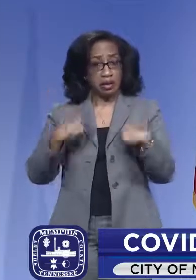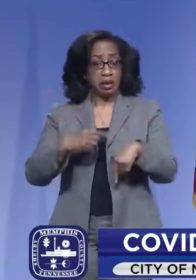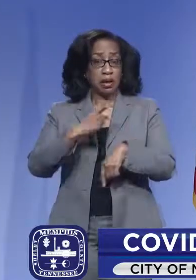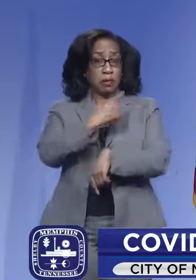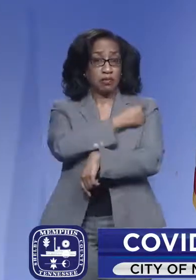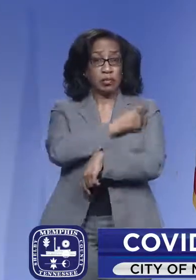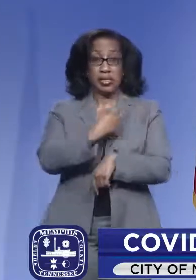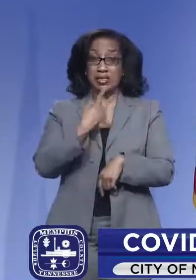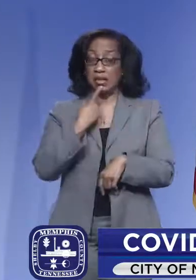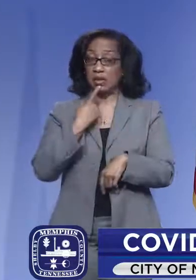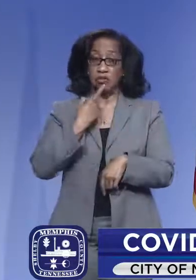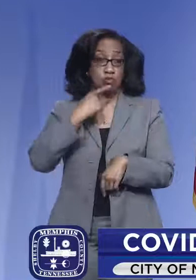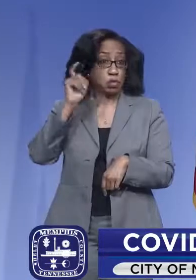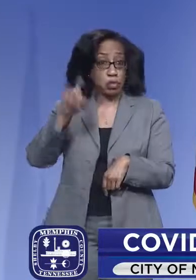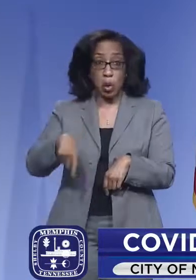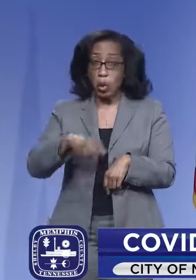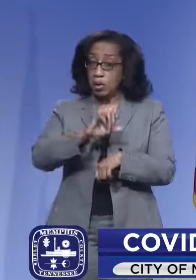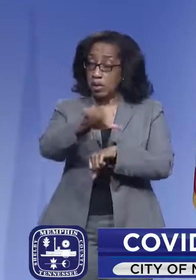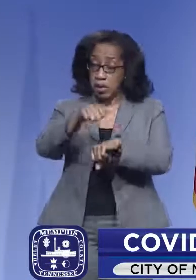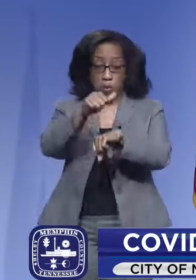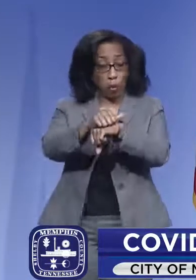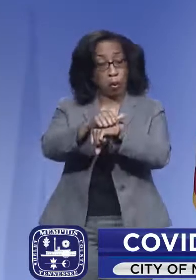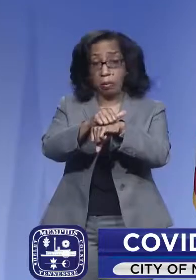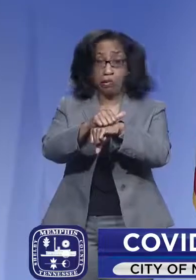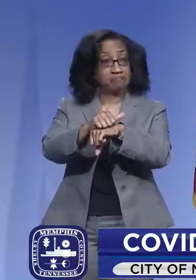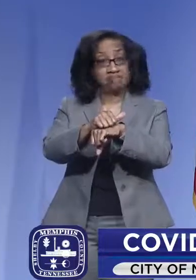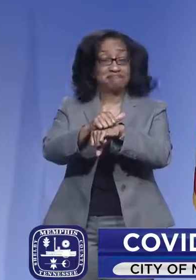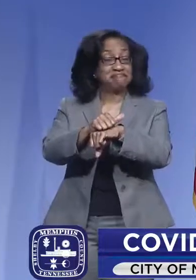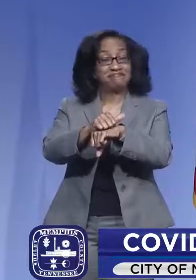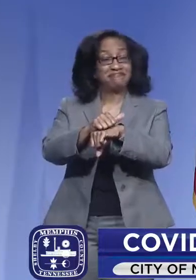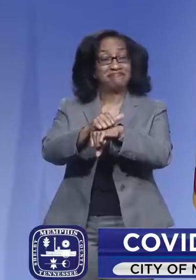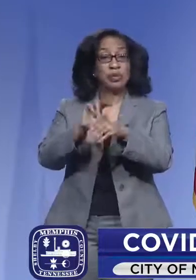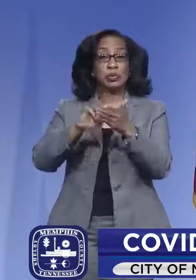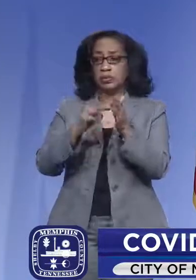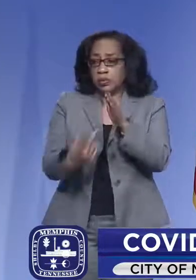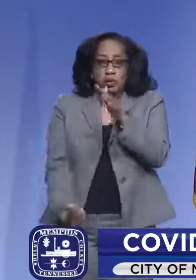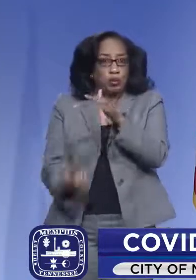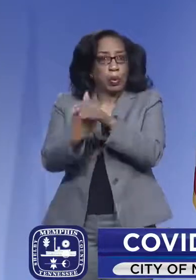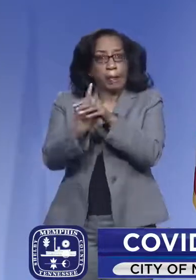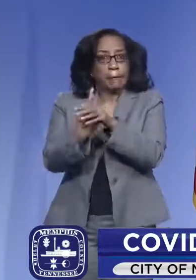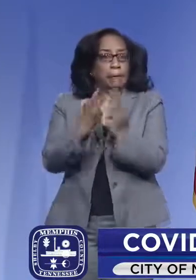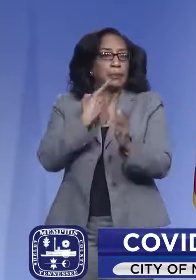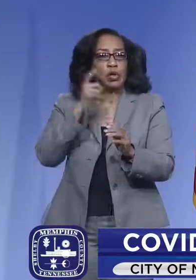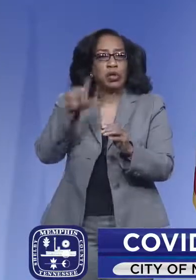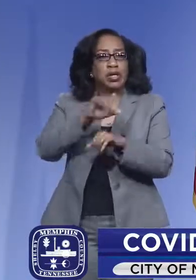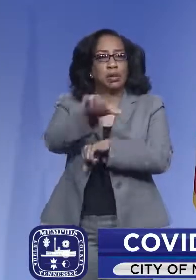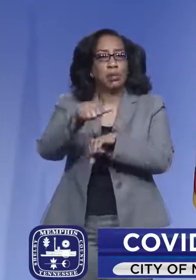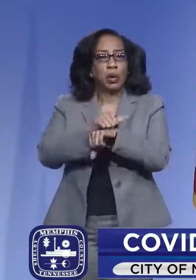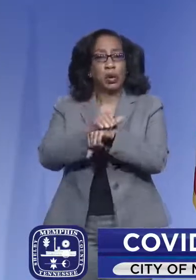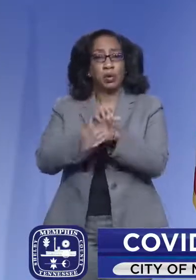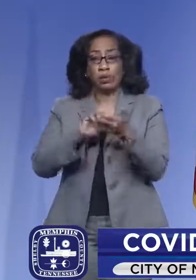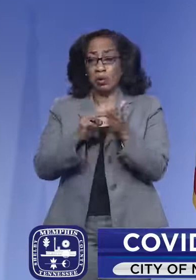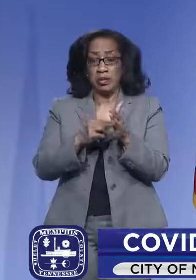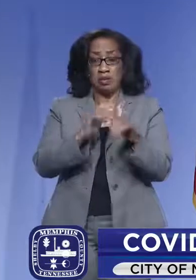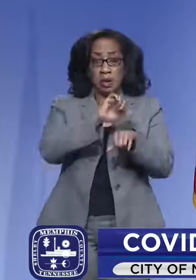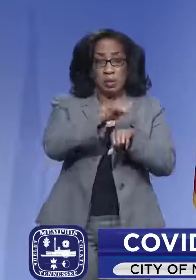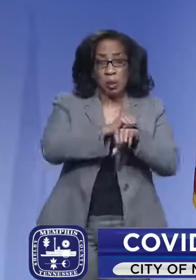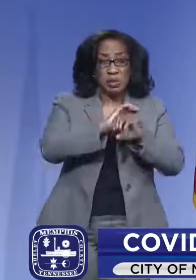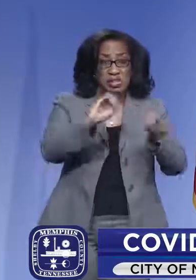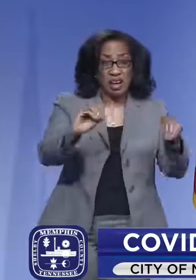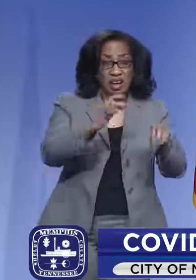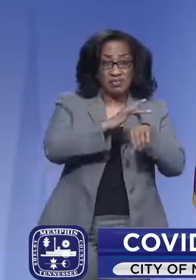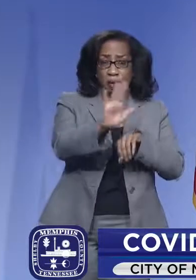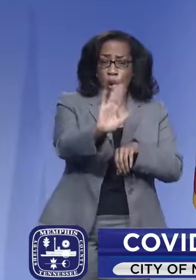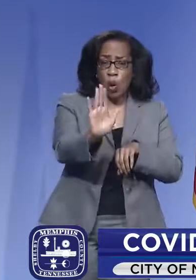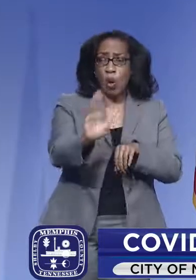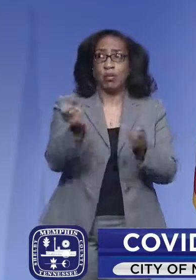no appointment is necessary, we mean just show up. We don't mean there's no appointments available. We mean lots